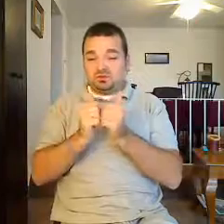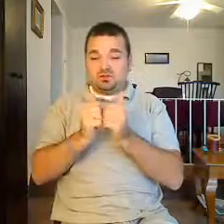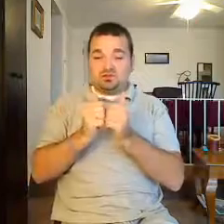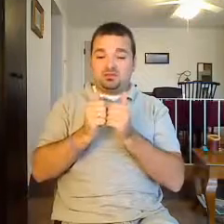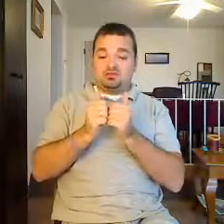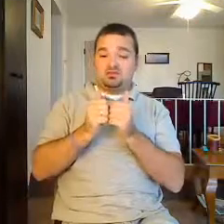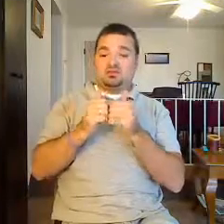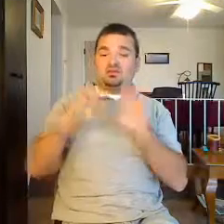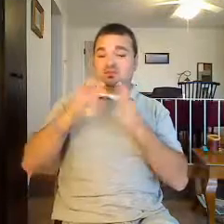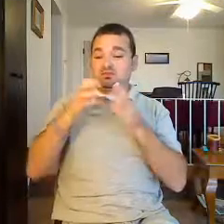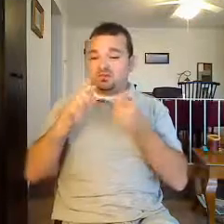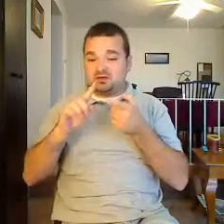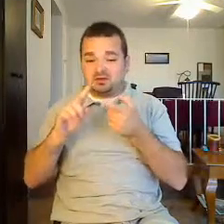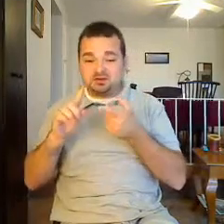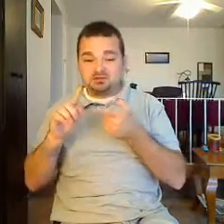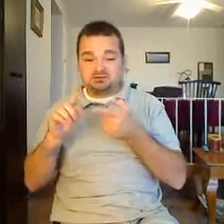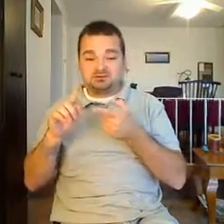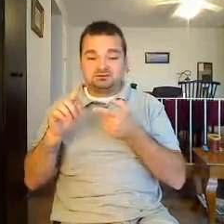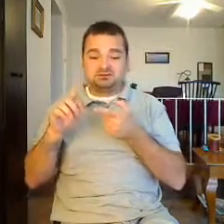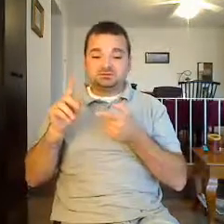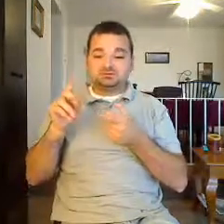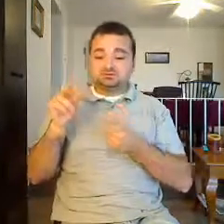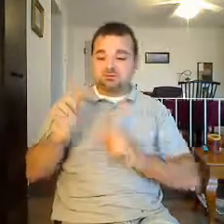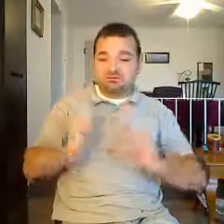in objective questions. You are asked not